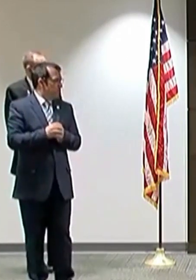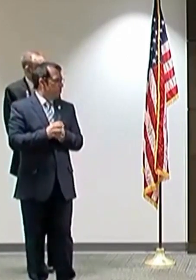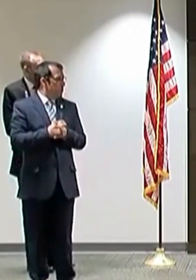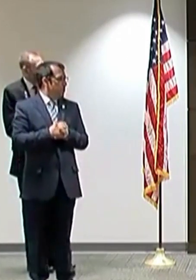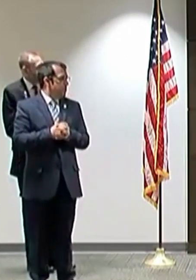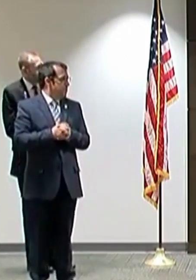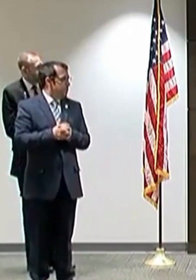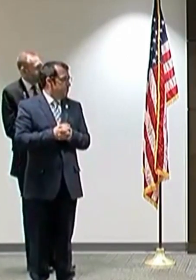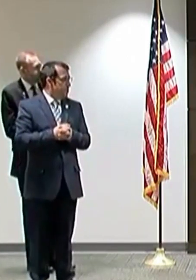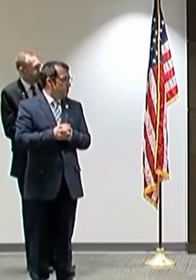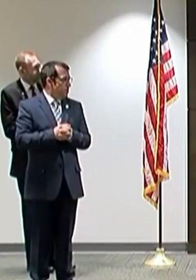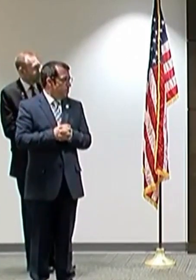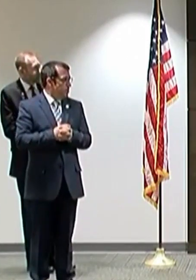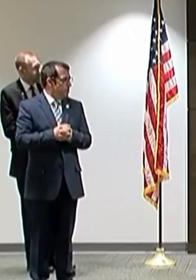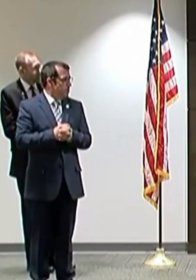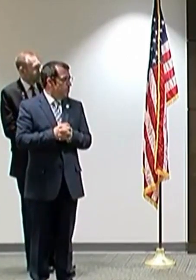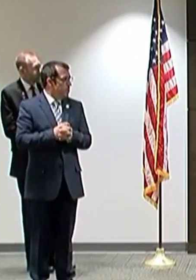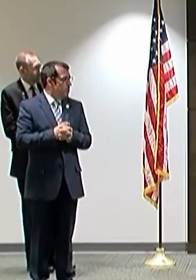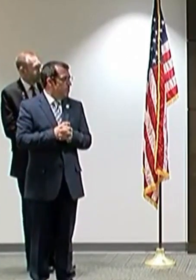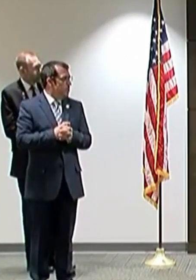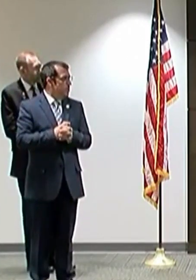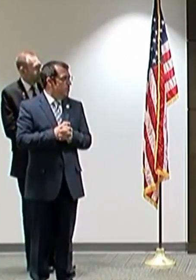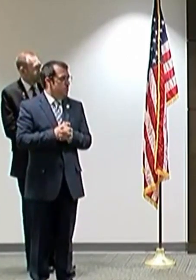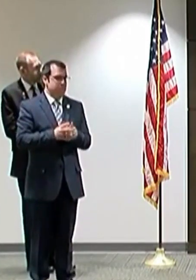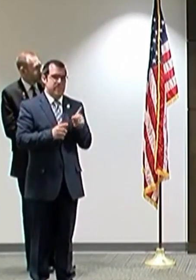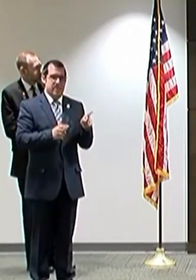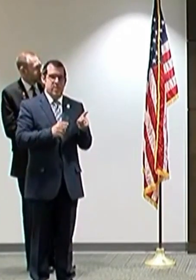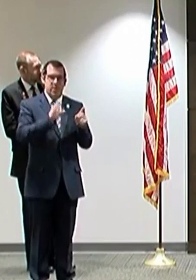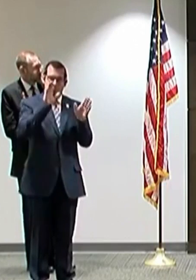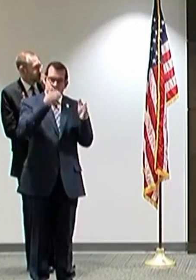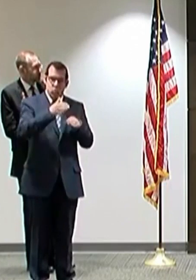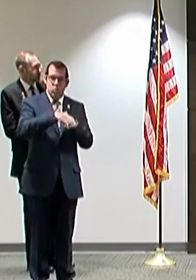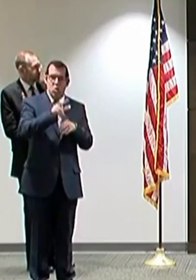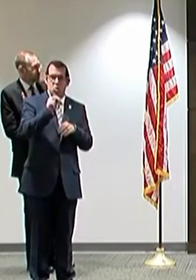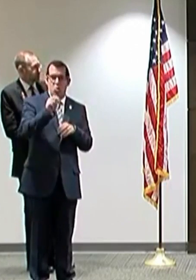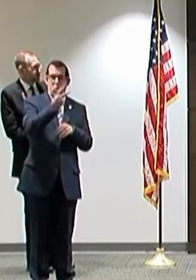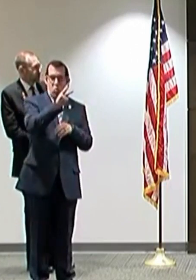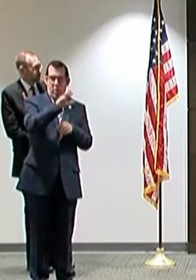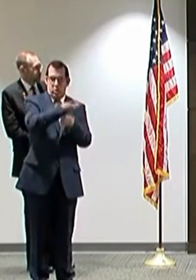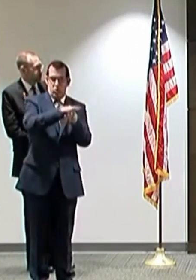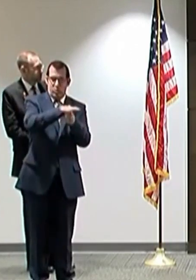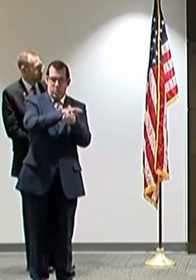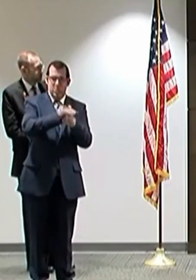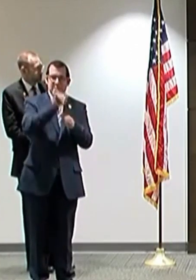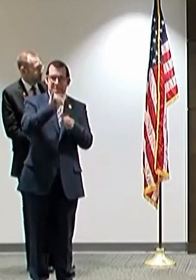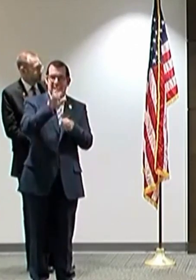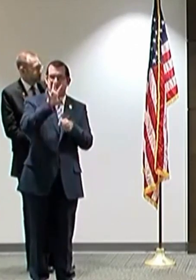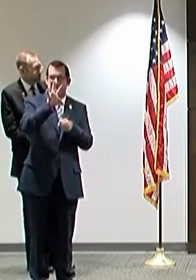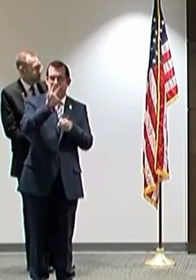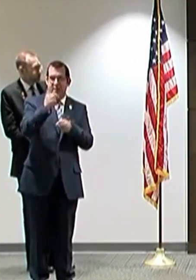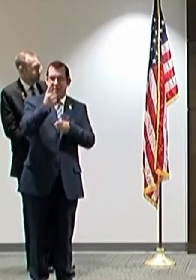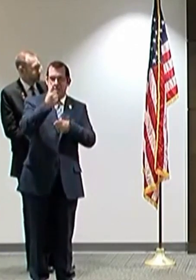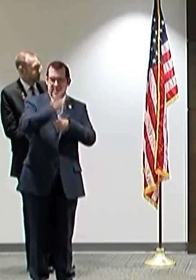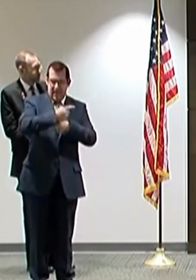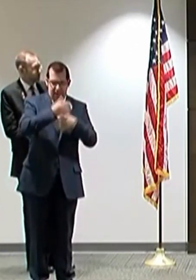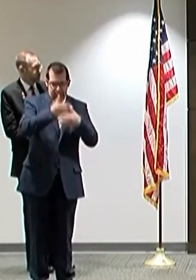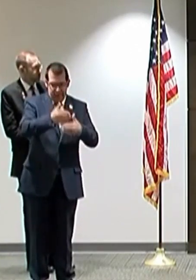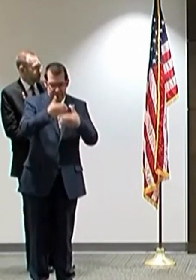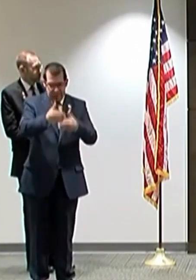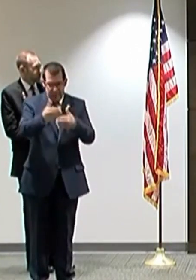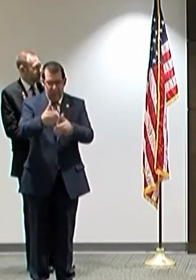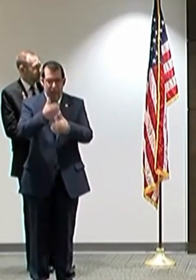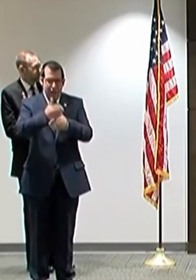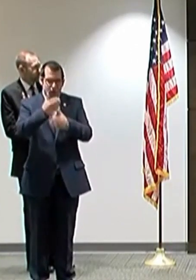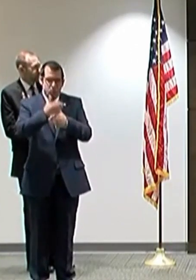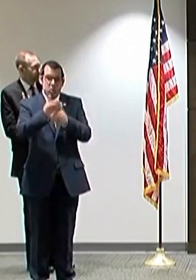the 7-day. This looks at the Northwest region, and this is a 7-day rolling average of new cases